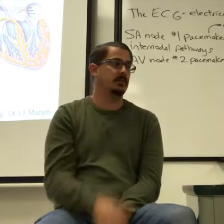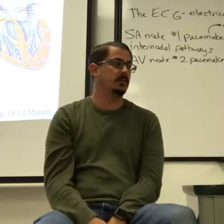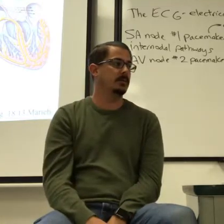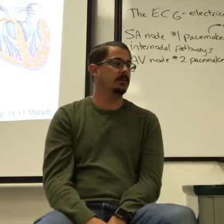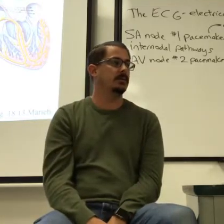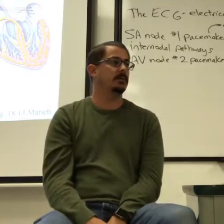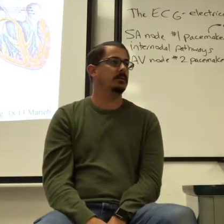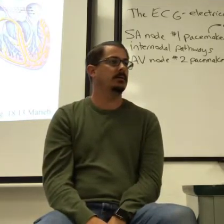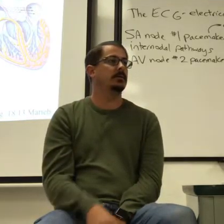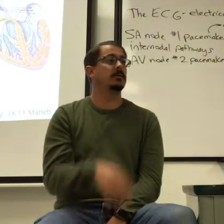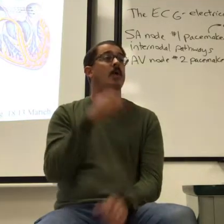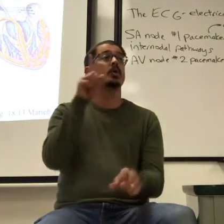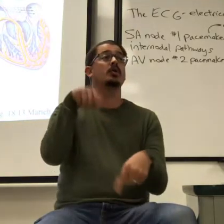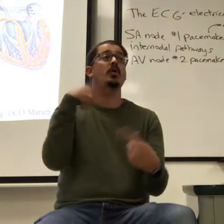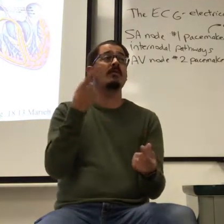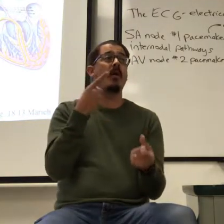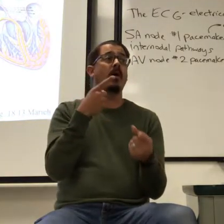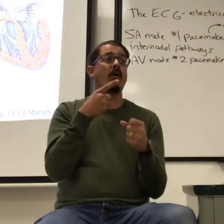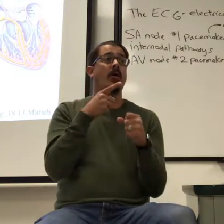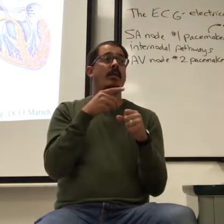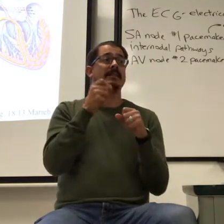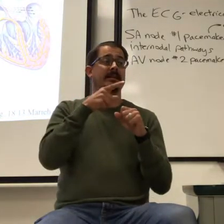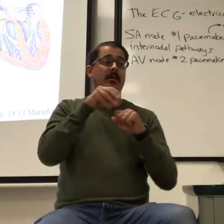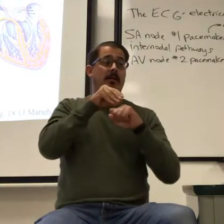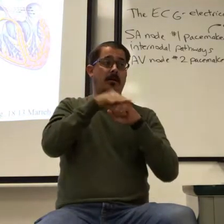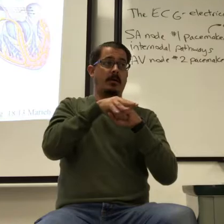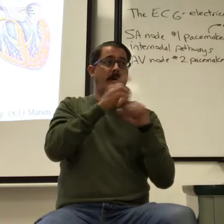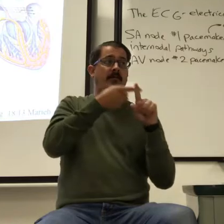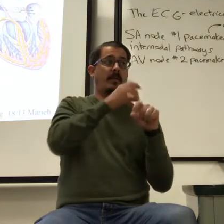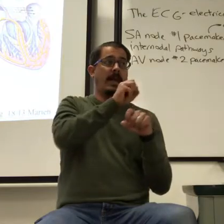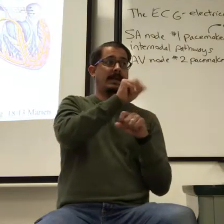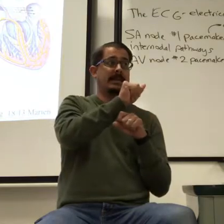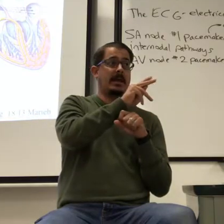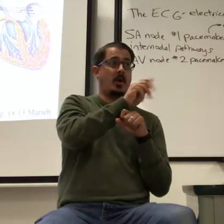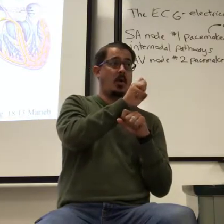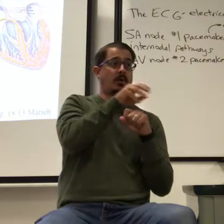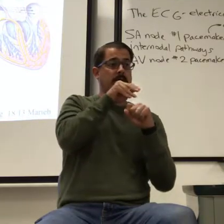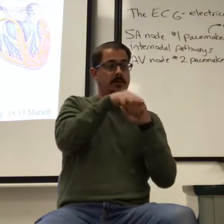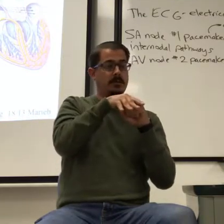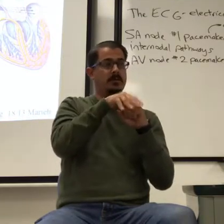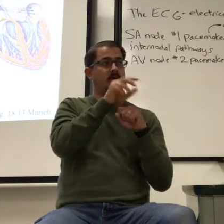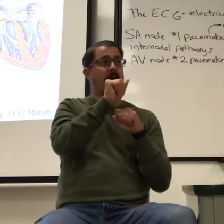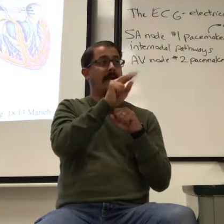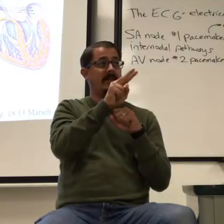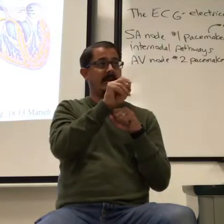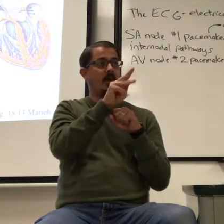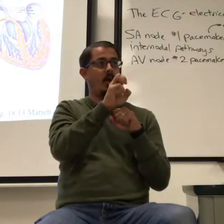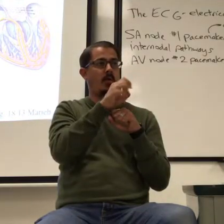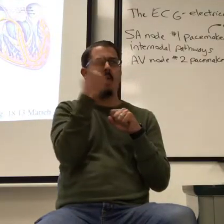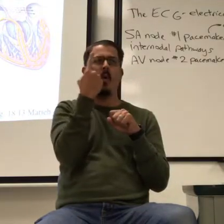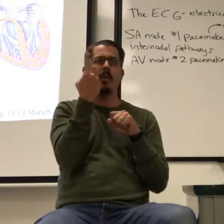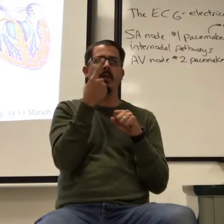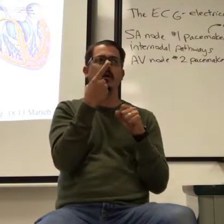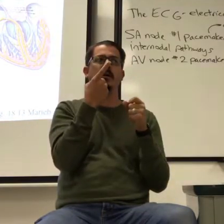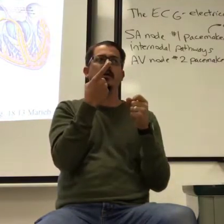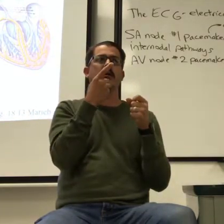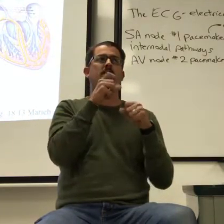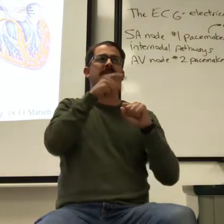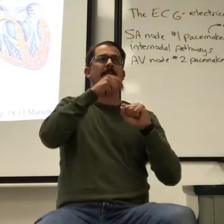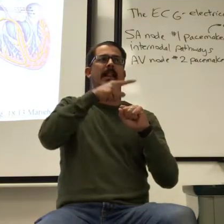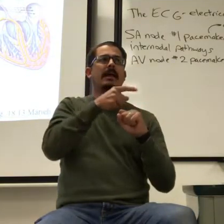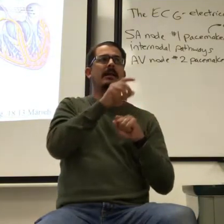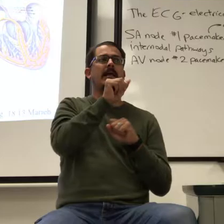So far, the signal has spread from SA node to AV node, so we've only managed to